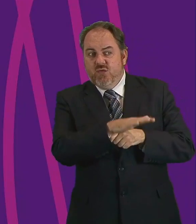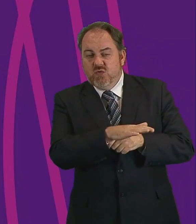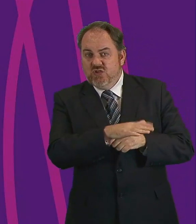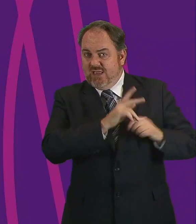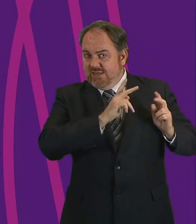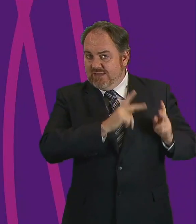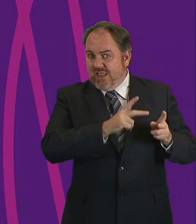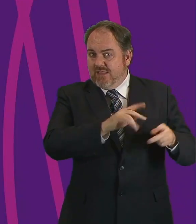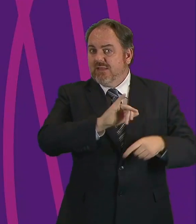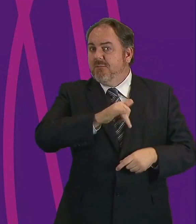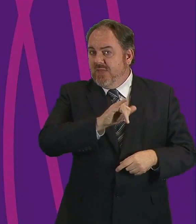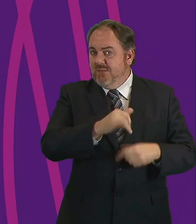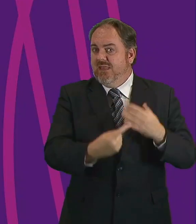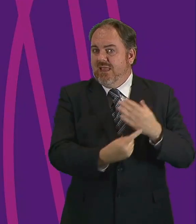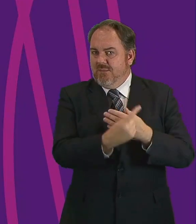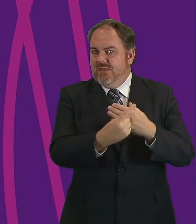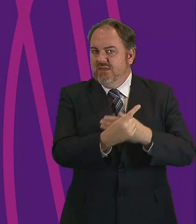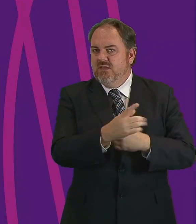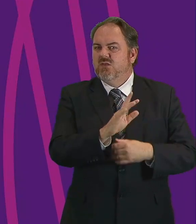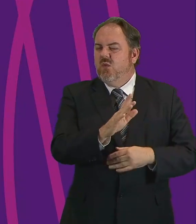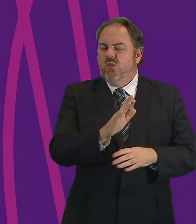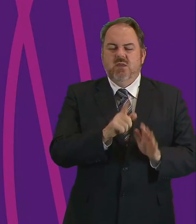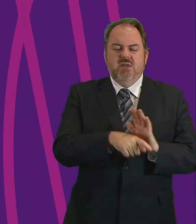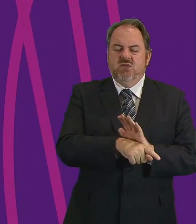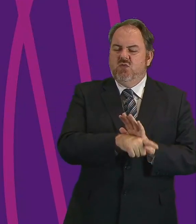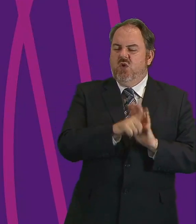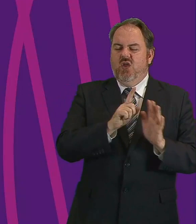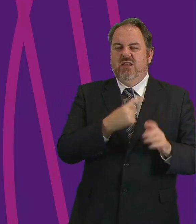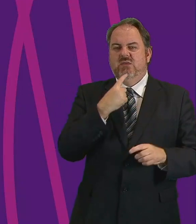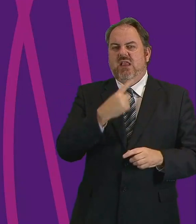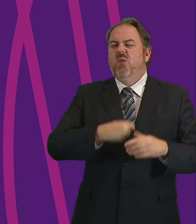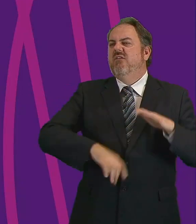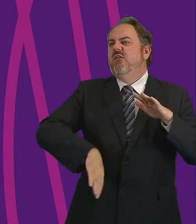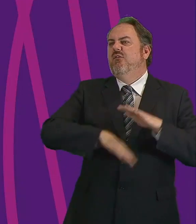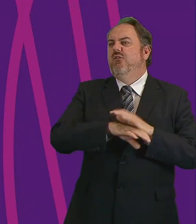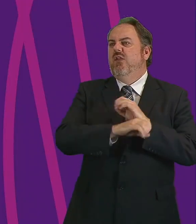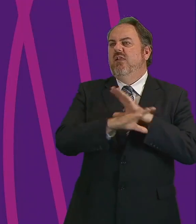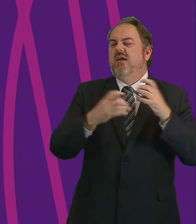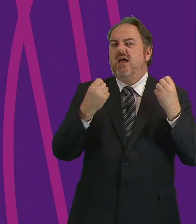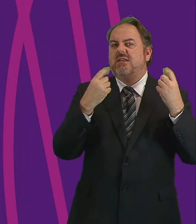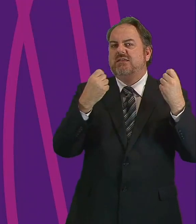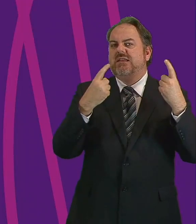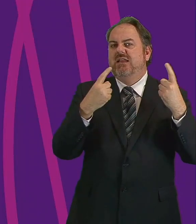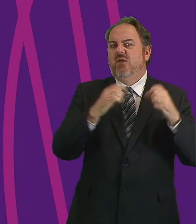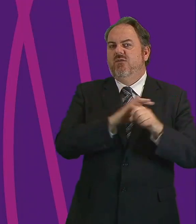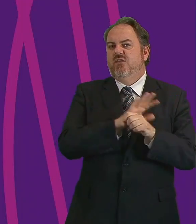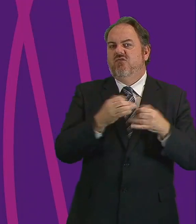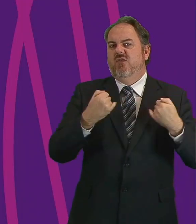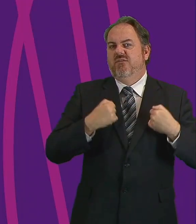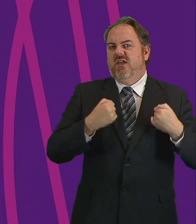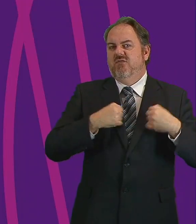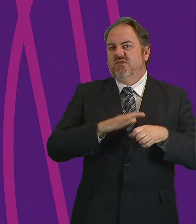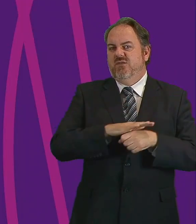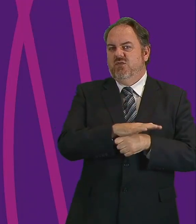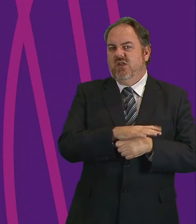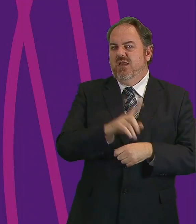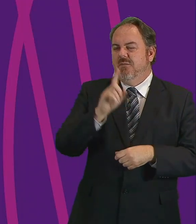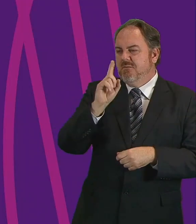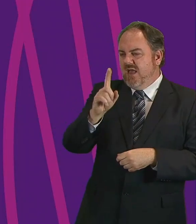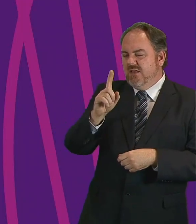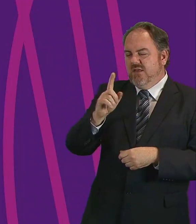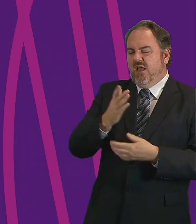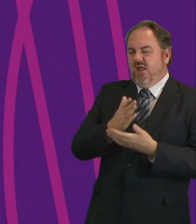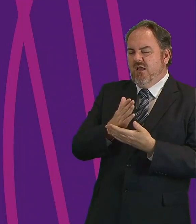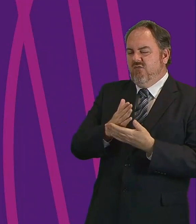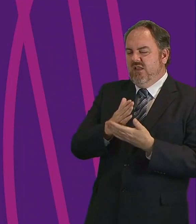And I think it would be premature to assume that we have a grasp and a full understanding of the longer-term consequences. Now, I do want to pick up on a few points that were